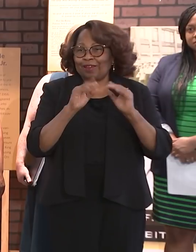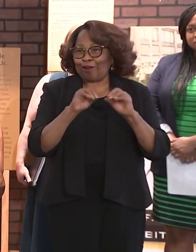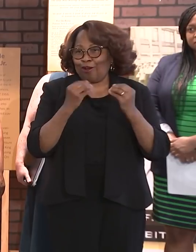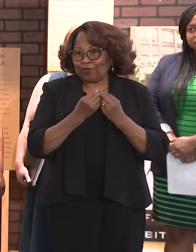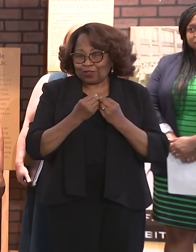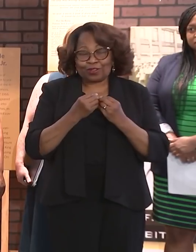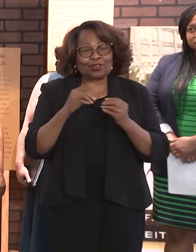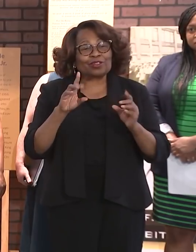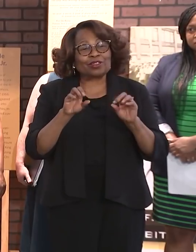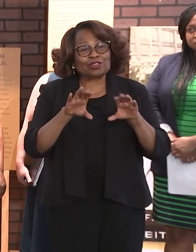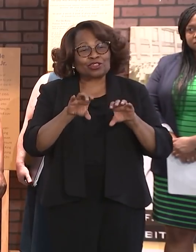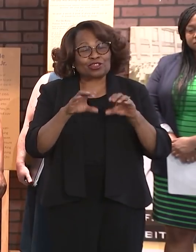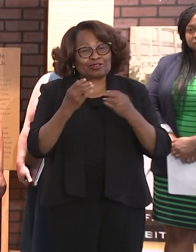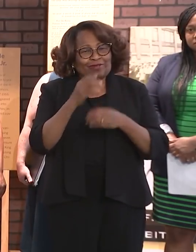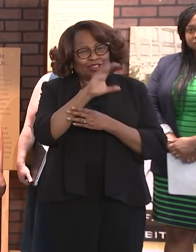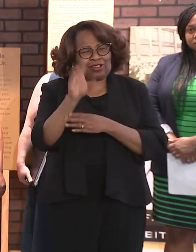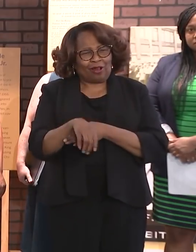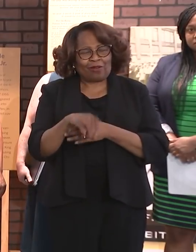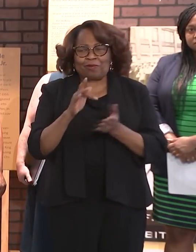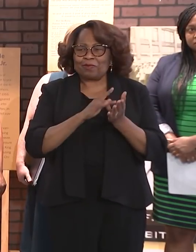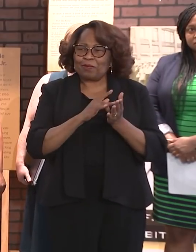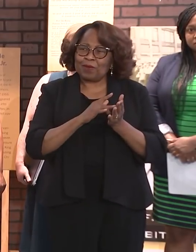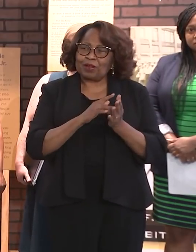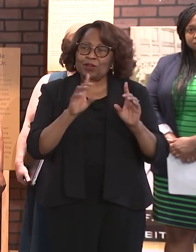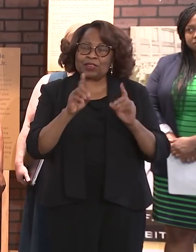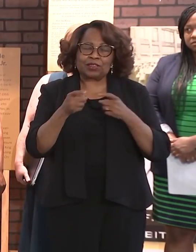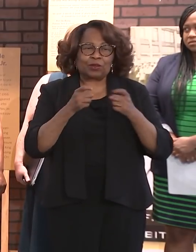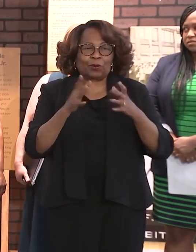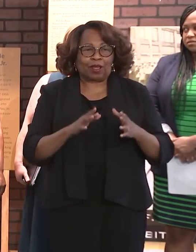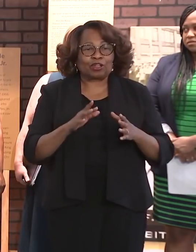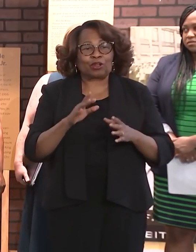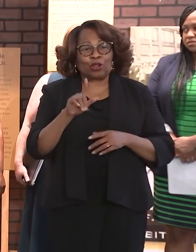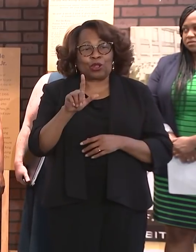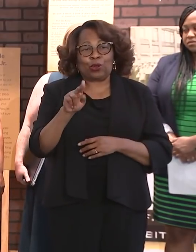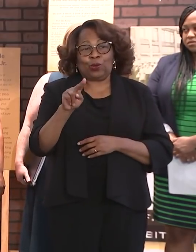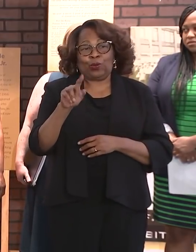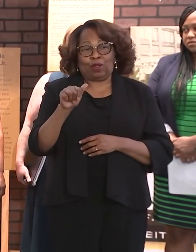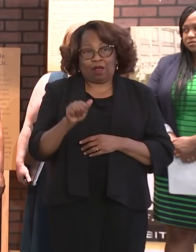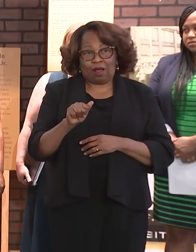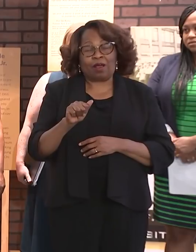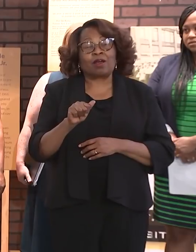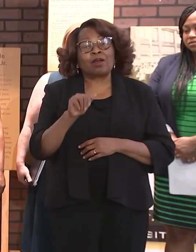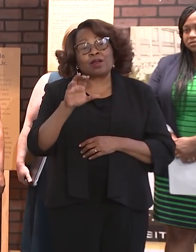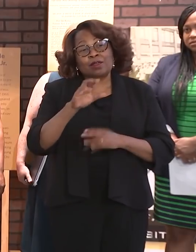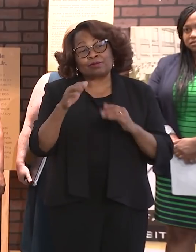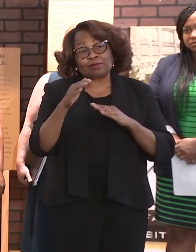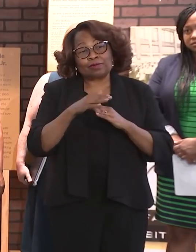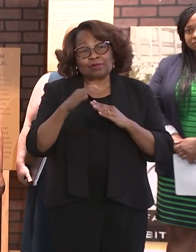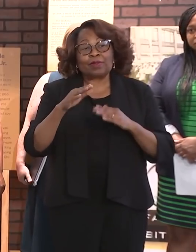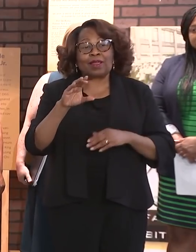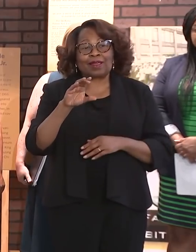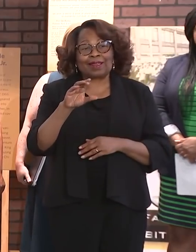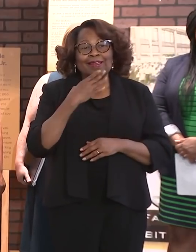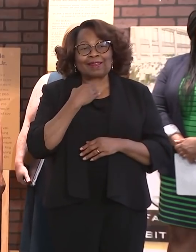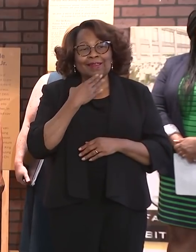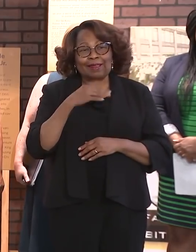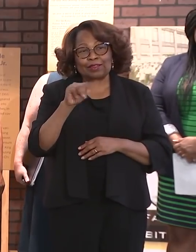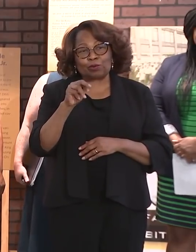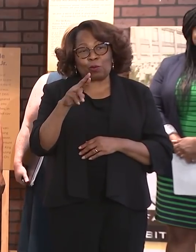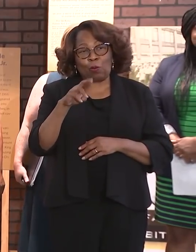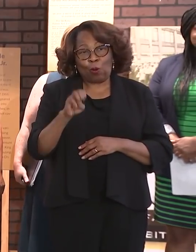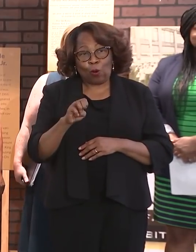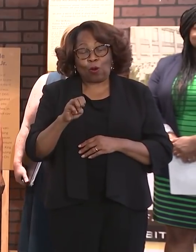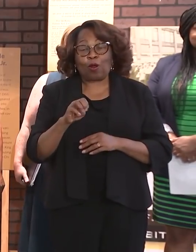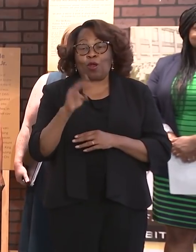Department of Public Health Medical Director Dr. Geraldine Luna. City of Chicago Chief Equity Officer Candace Moore.